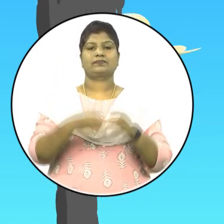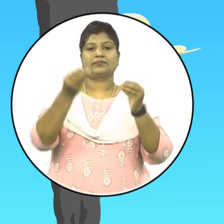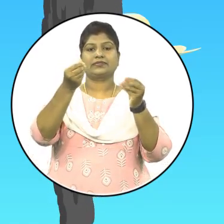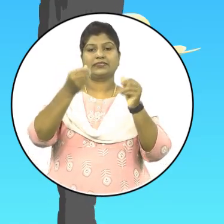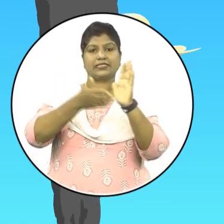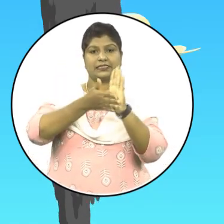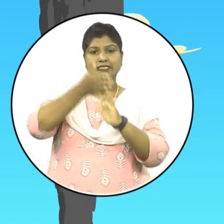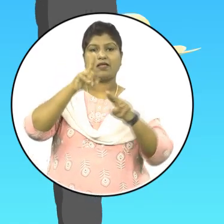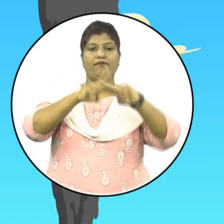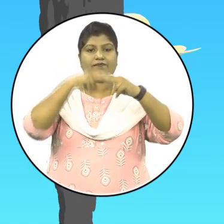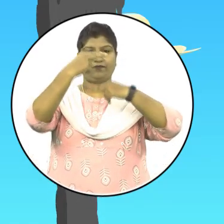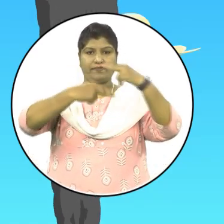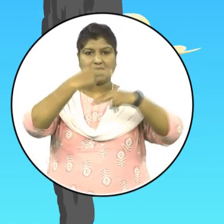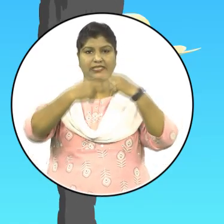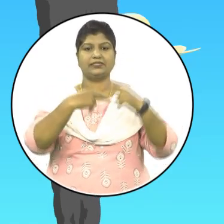cement factories,